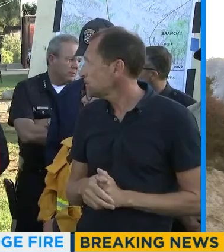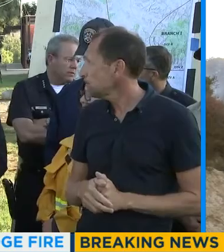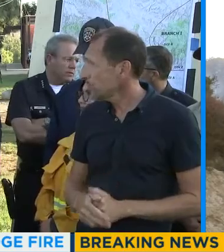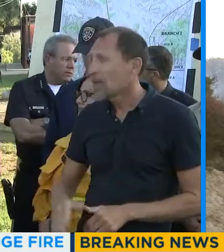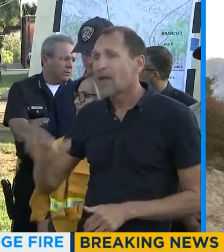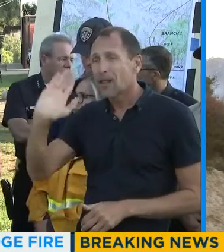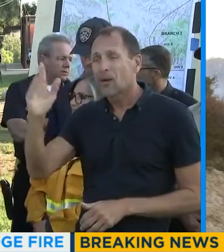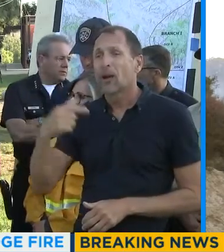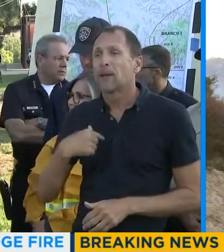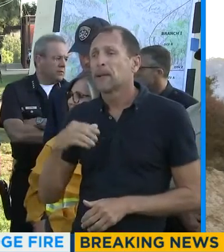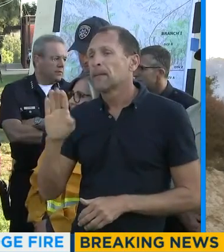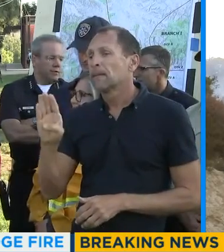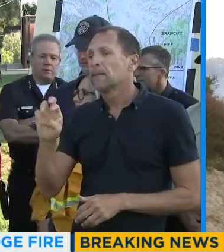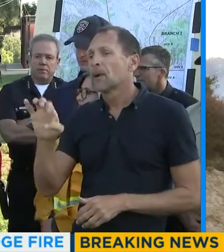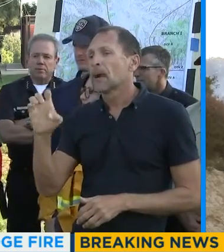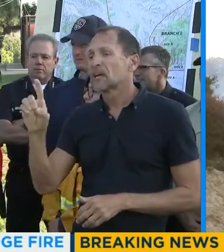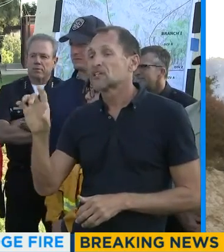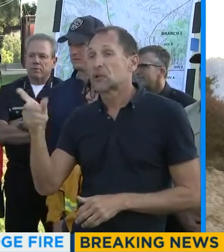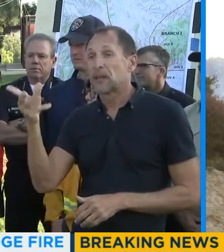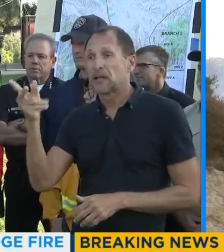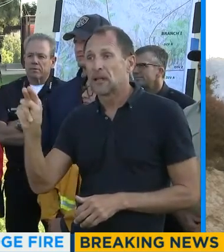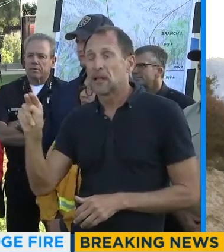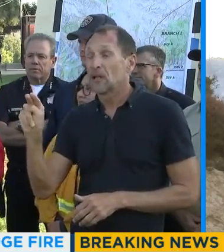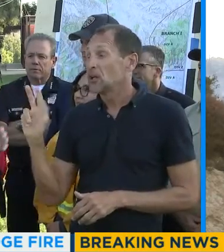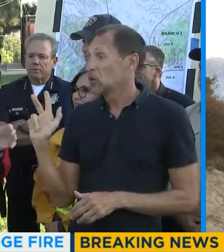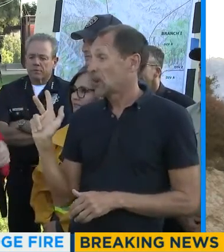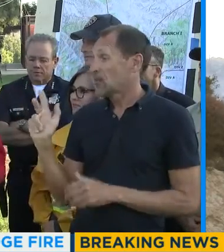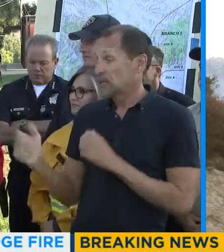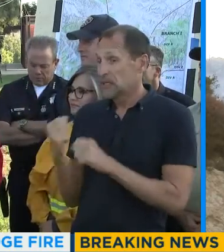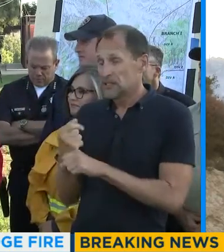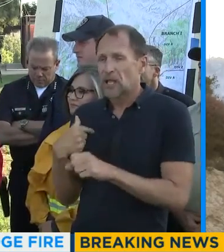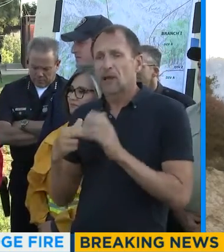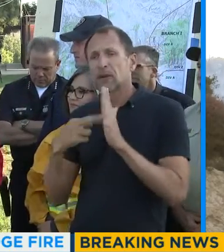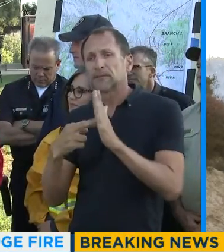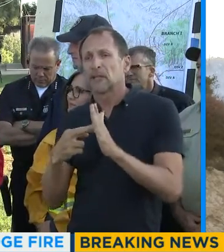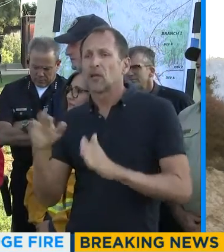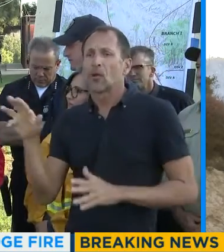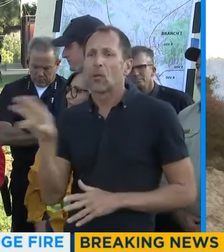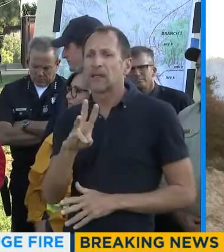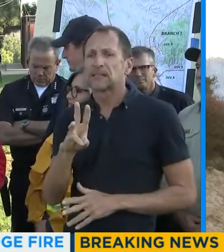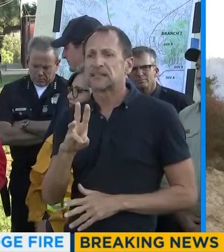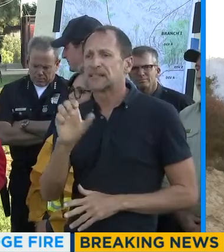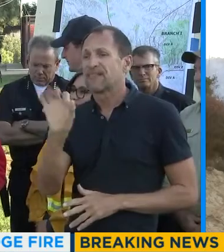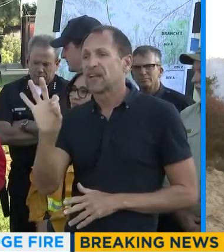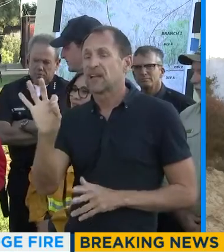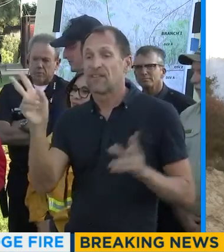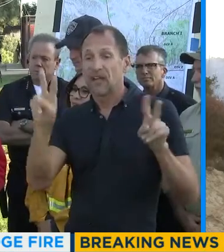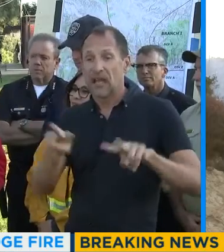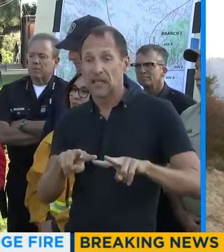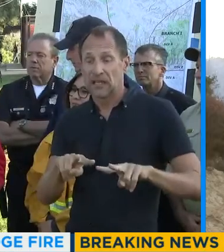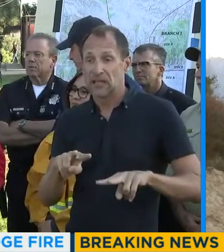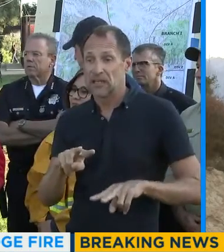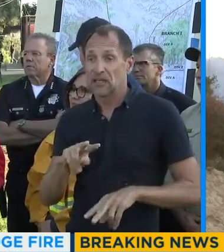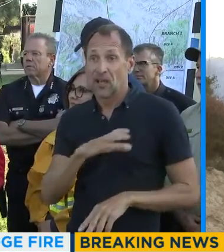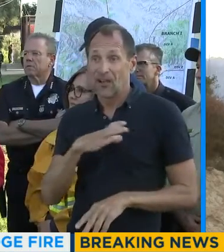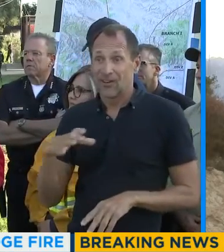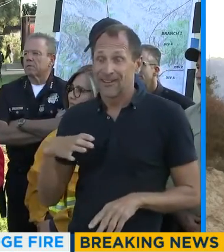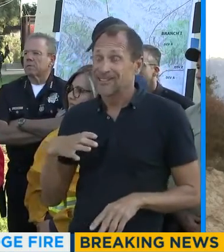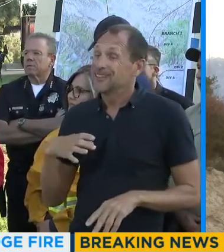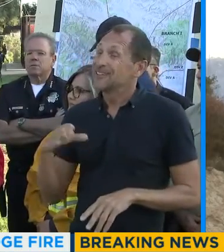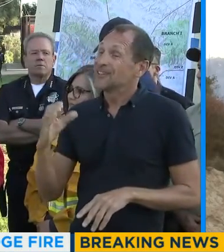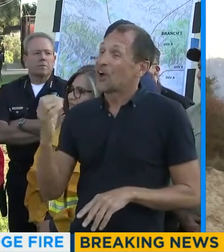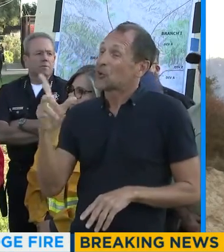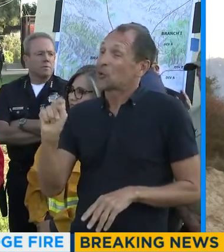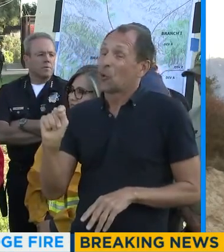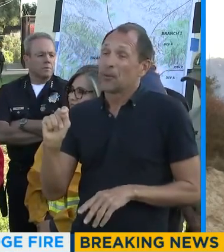Hello, I'm Brad Sherman, and for 23 years I've represented the West San Fernando Valley in Congress. October has not been a good